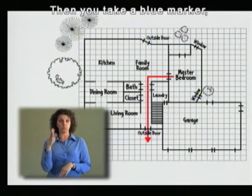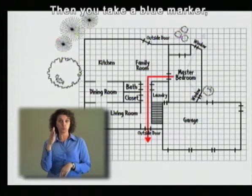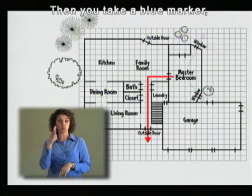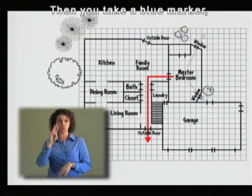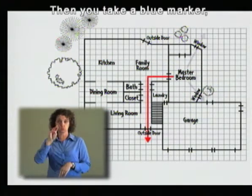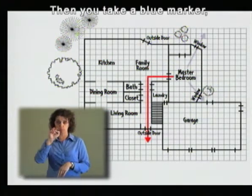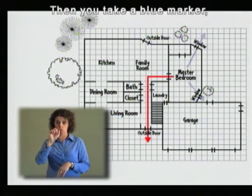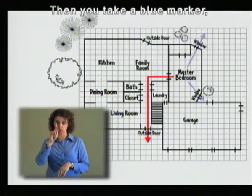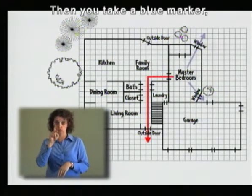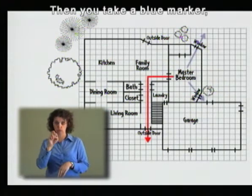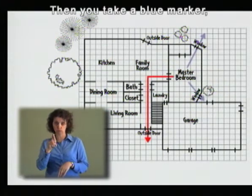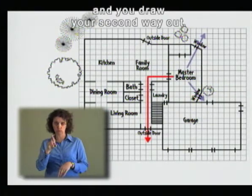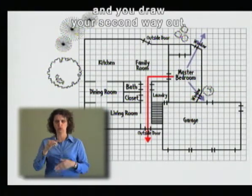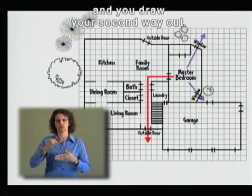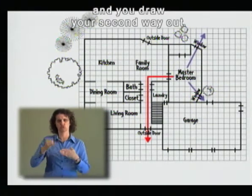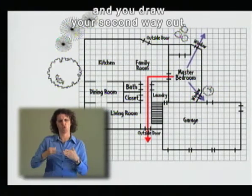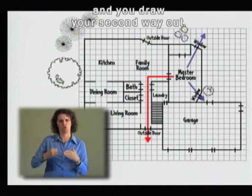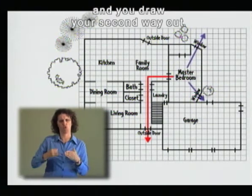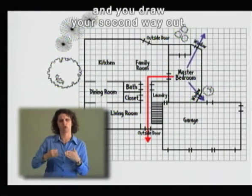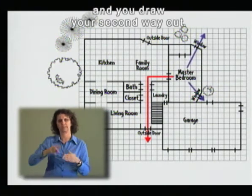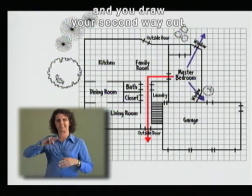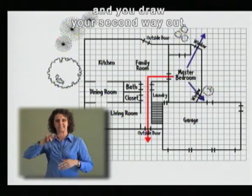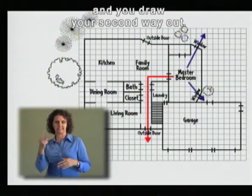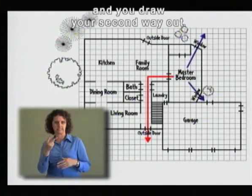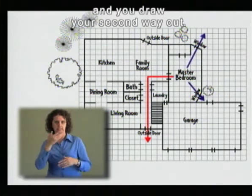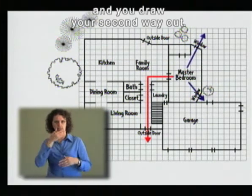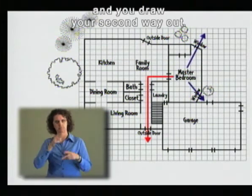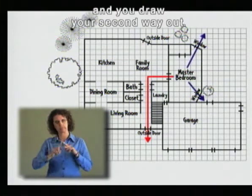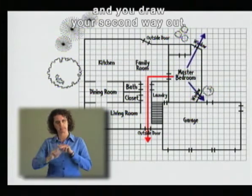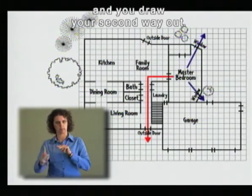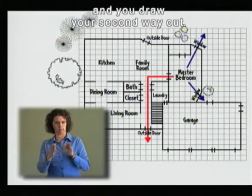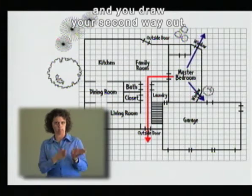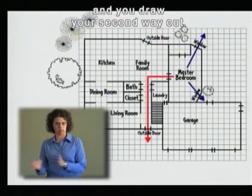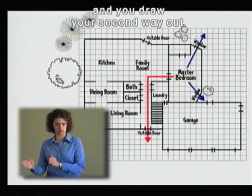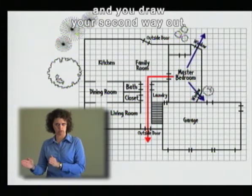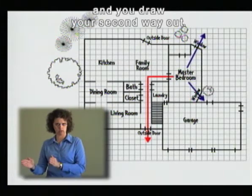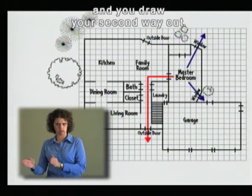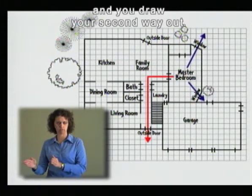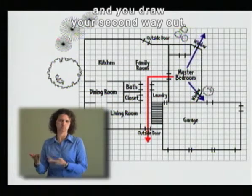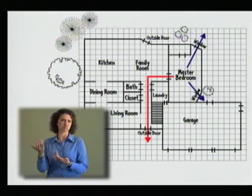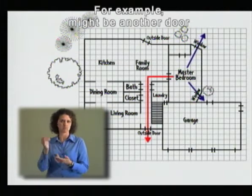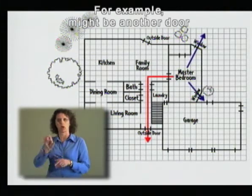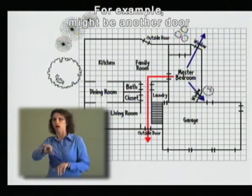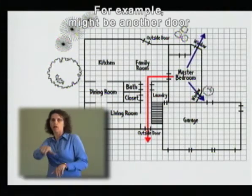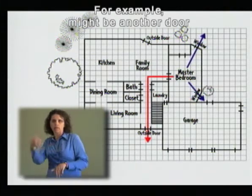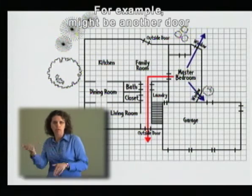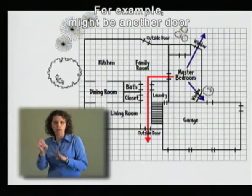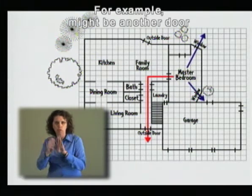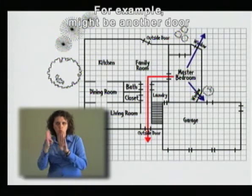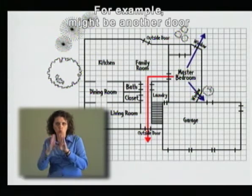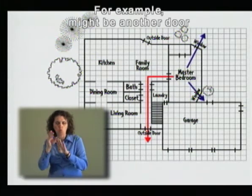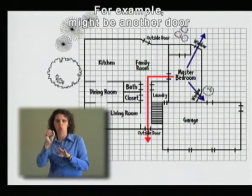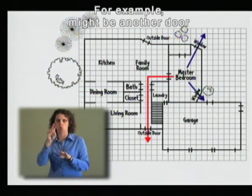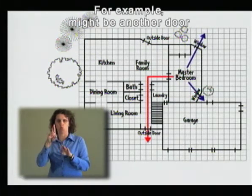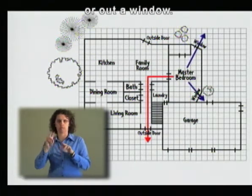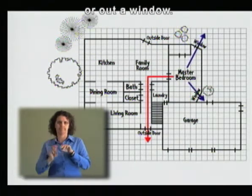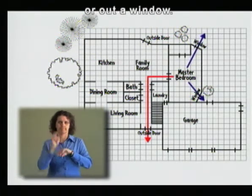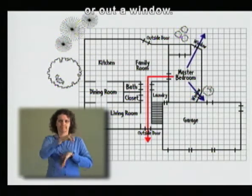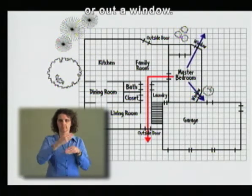you take a blue marker and you draw your second way out. For example, it might be another door or out a